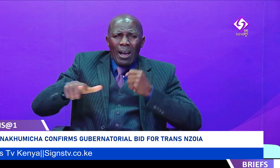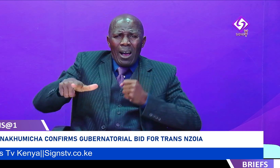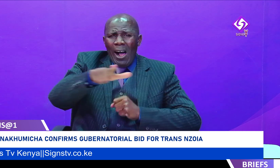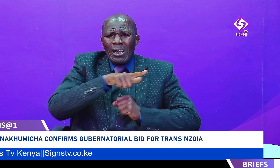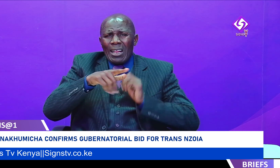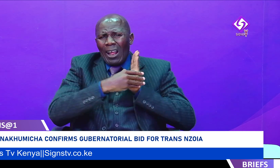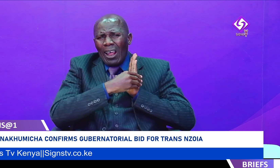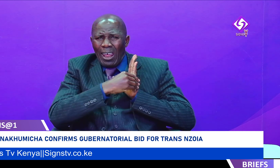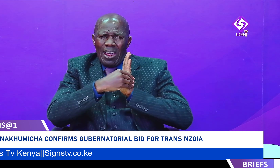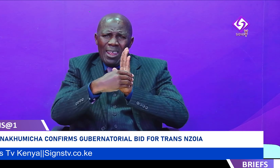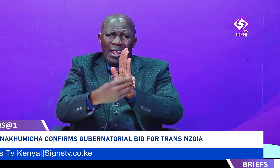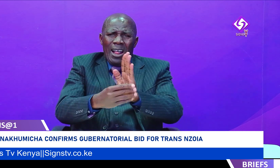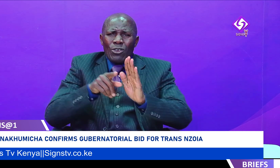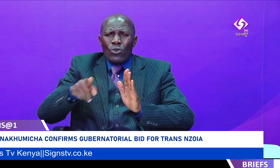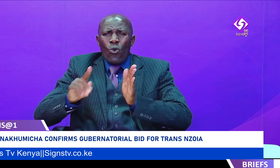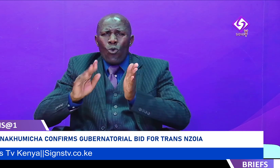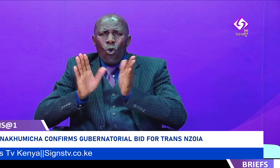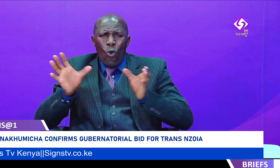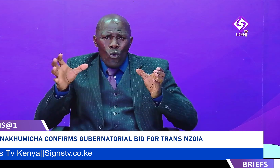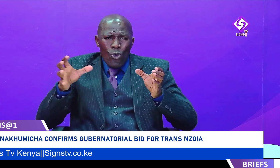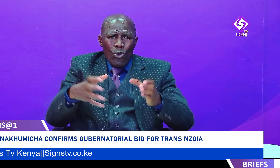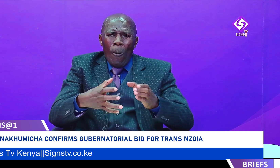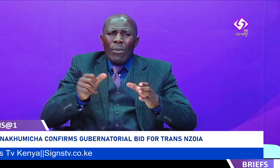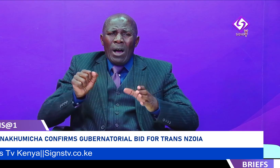was supported by the local leadership and community.